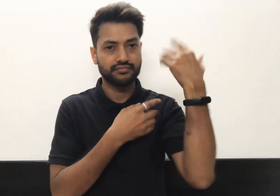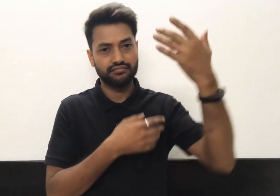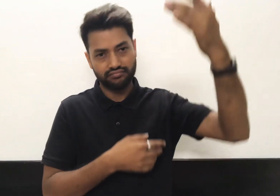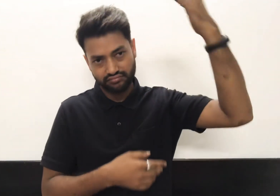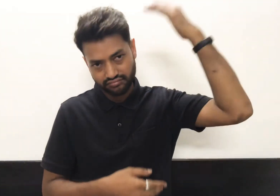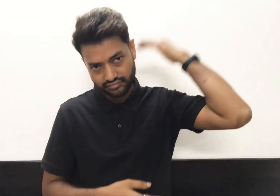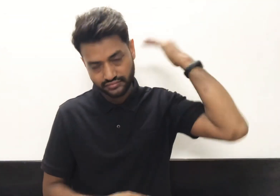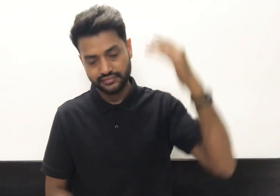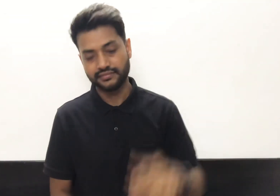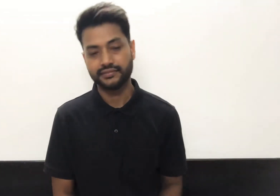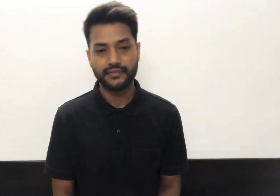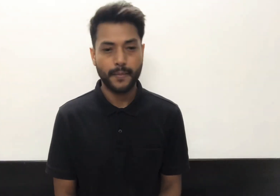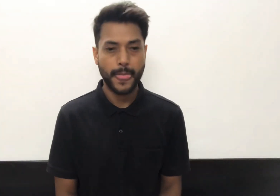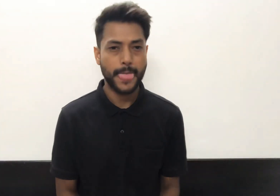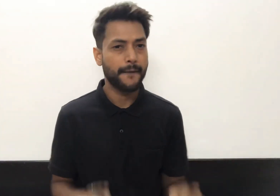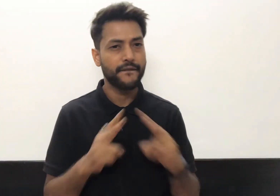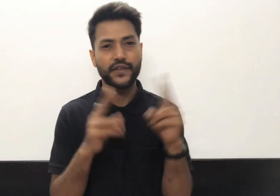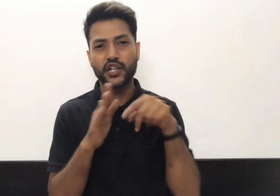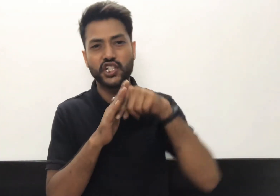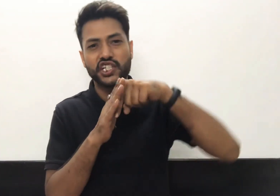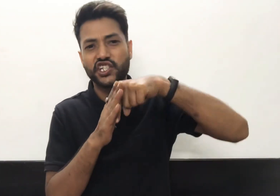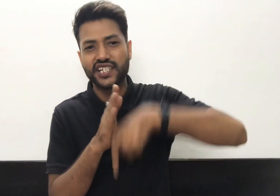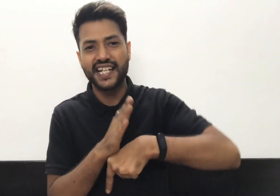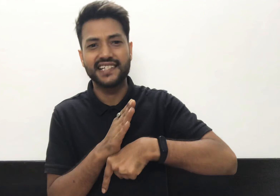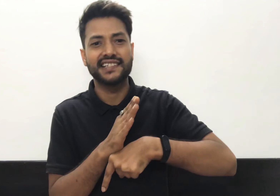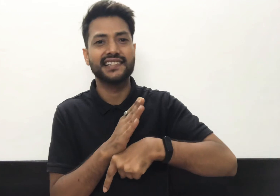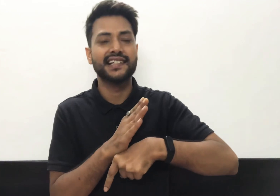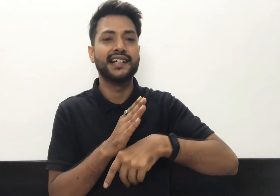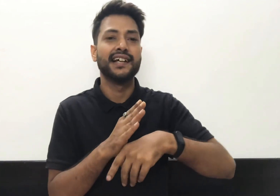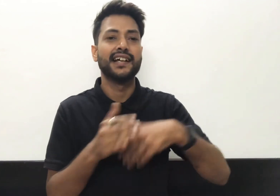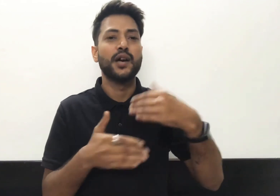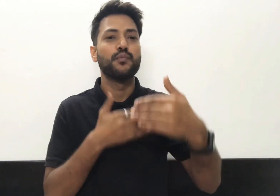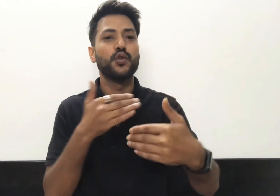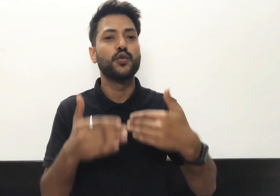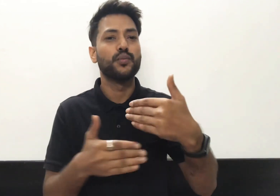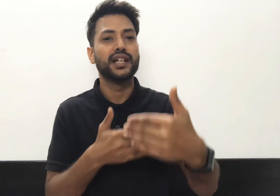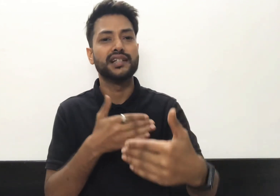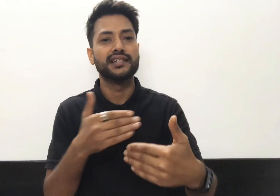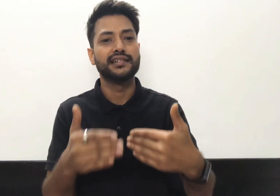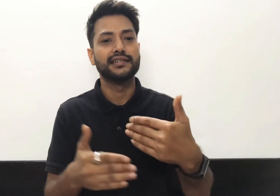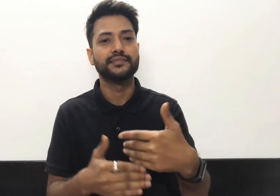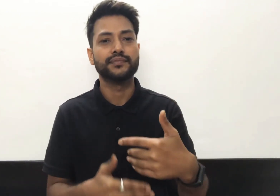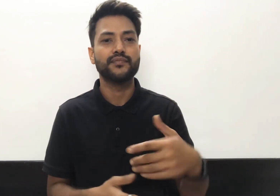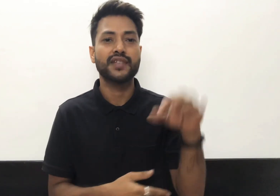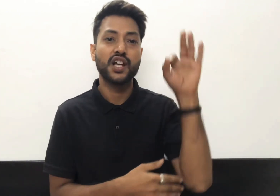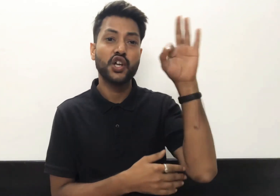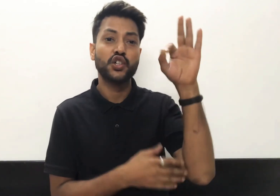A very intense movement. A guru with a few hundred